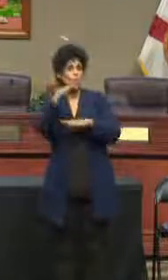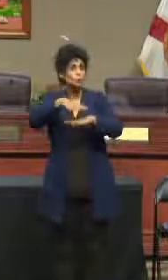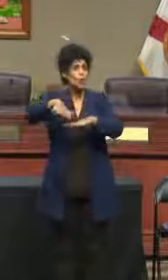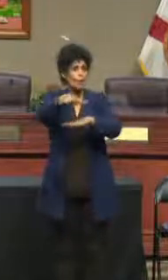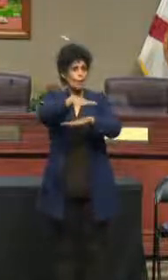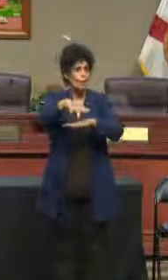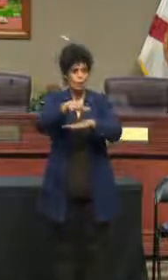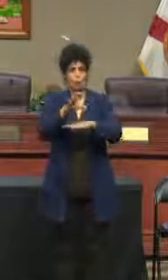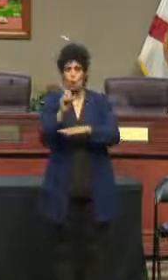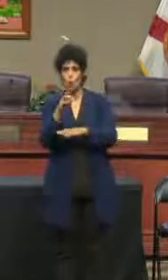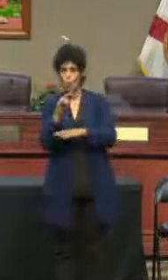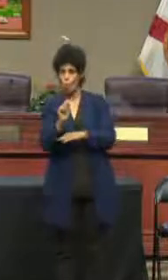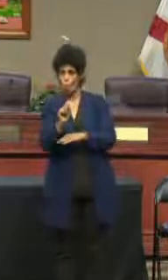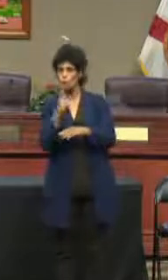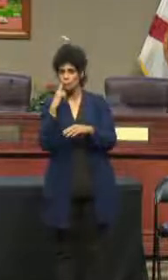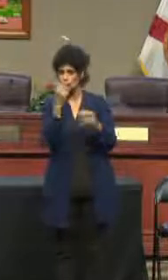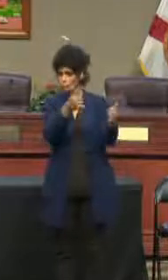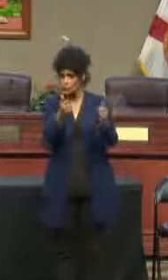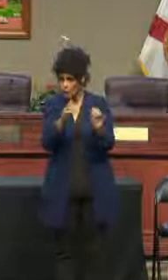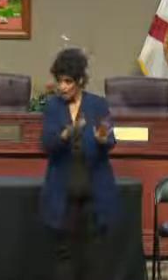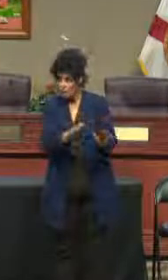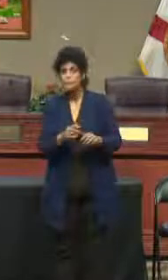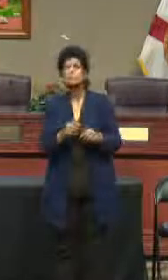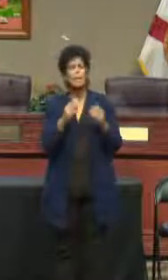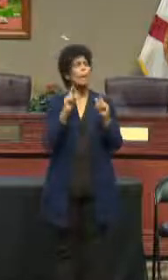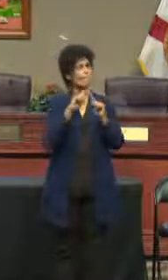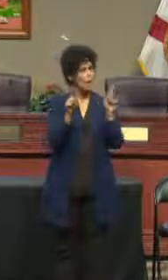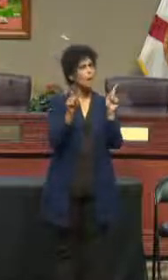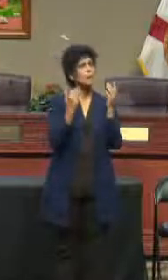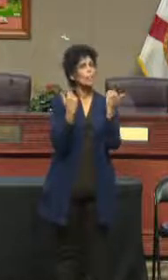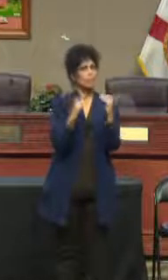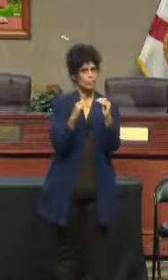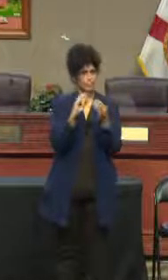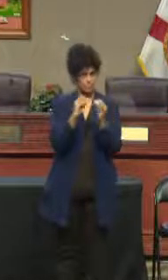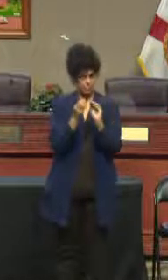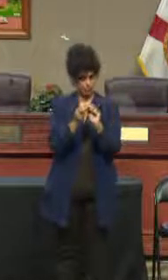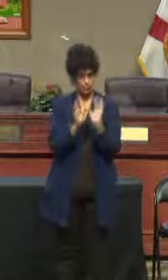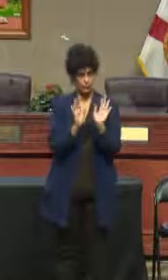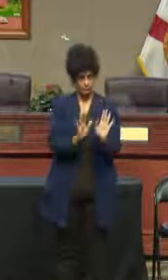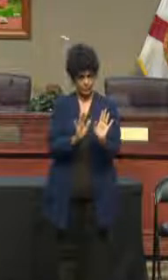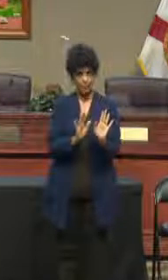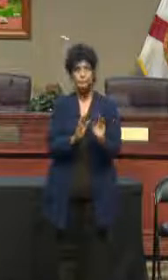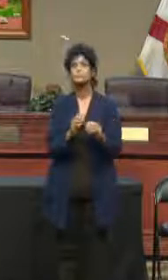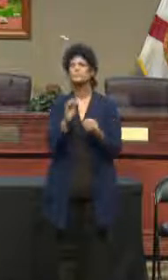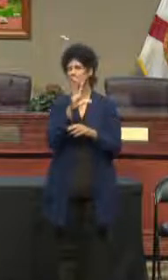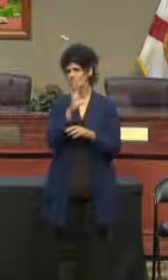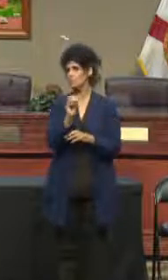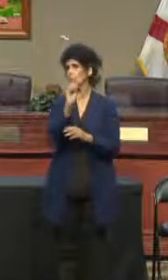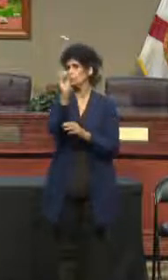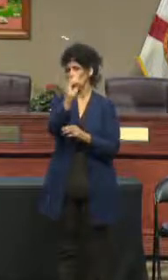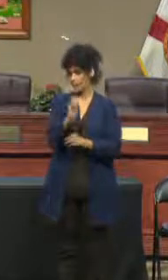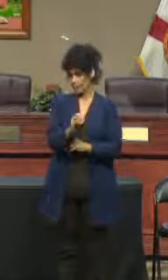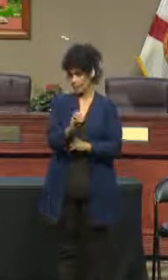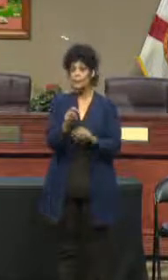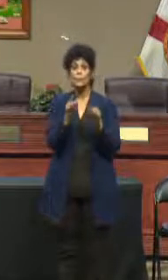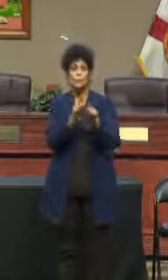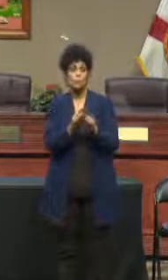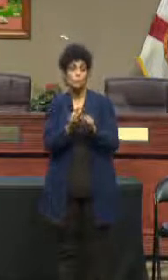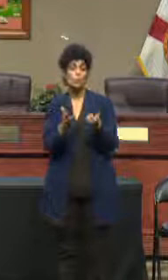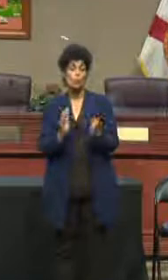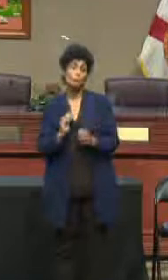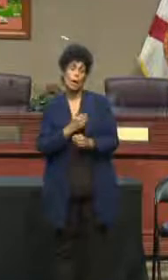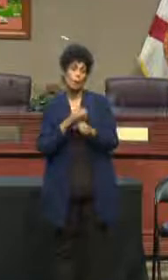with limited capacity at 50%. Our summer youth camps at our county parks and the History Center